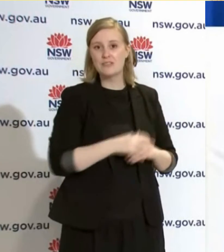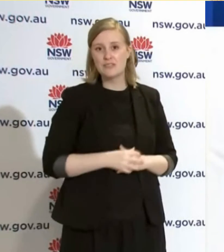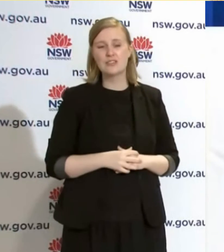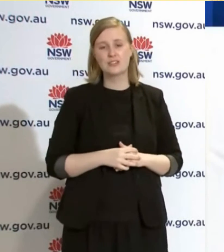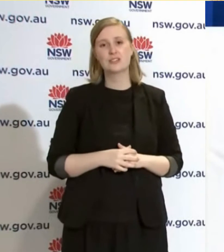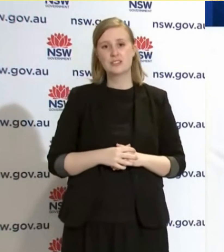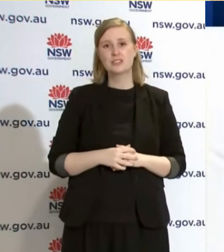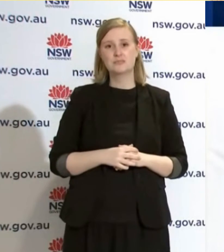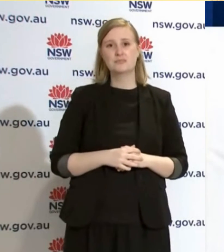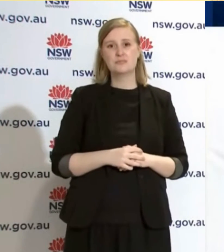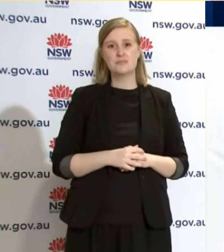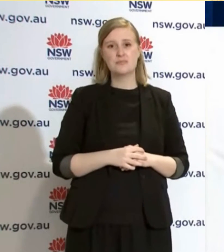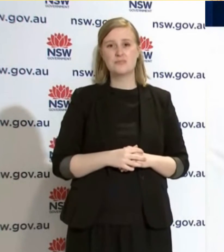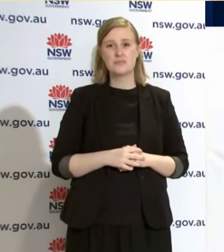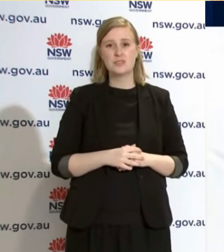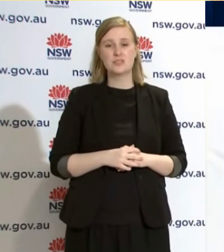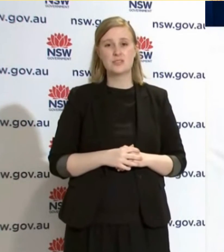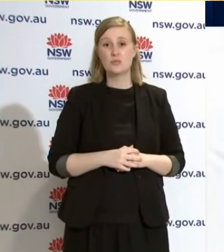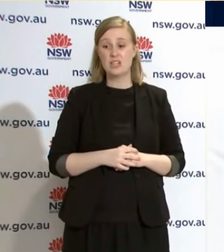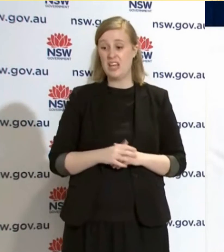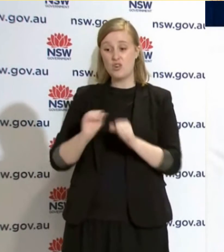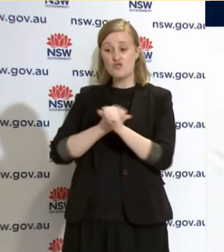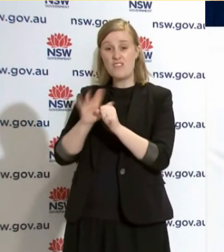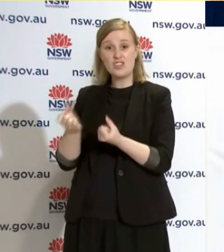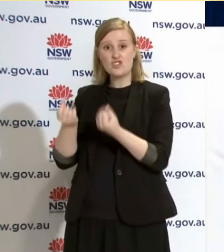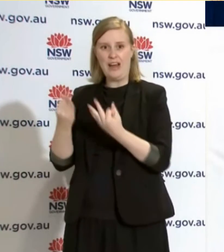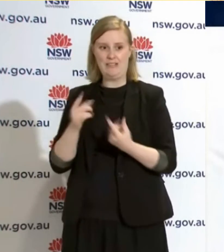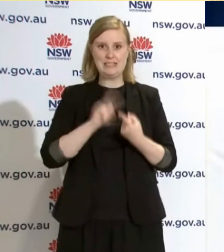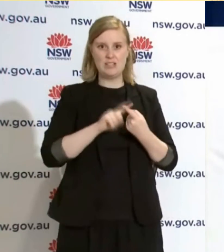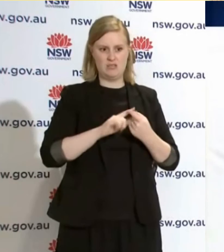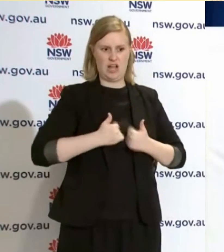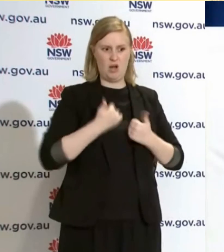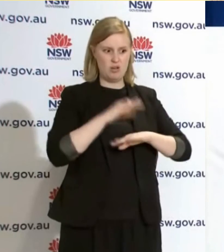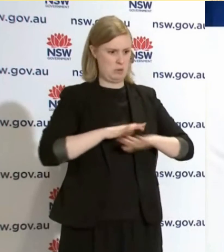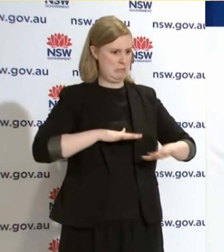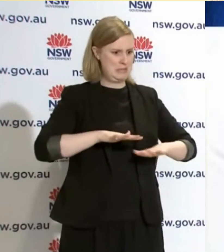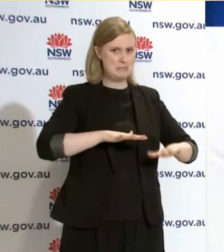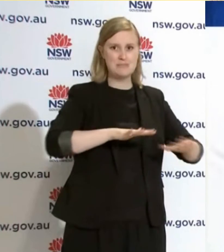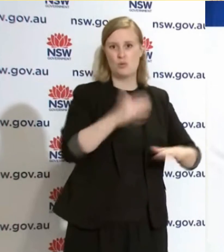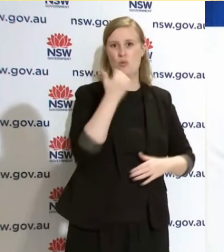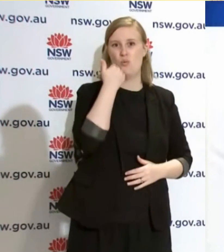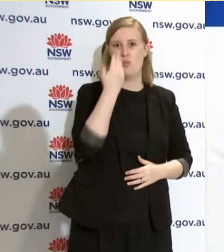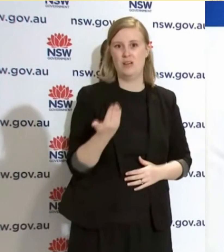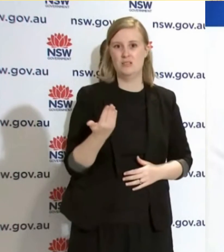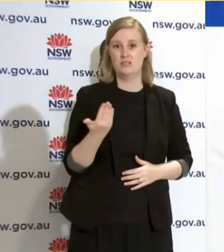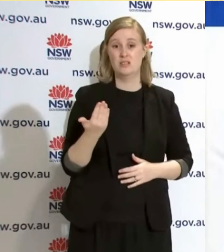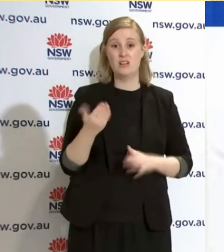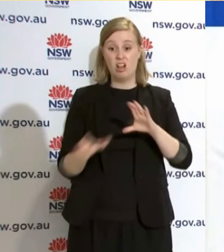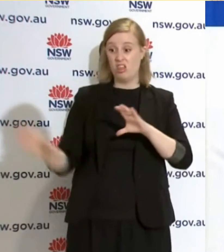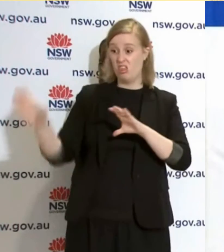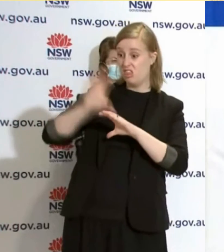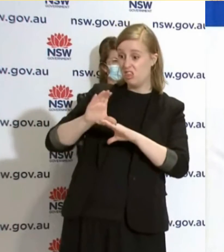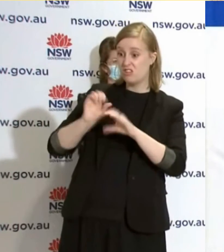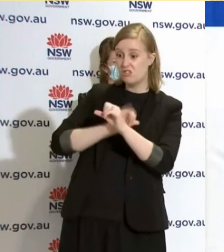best of times, least of all in a pandemic, but given all things considered, we are managing the system well and making sure people's